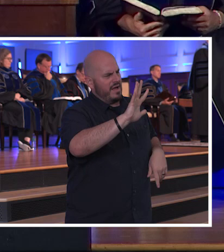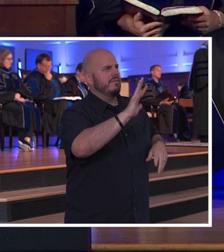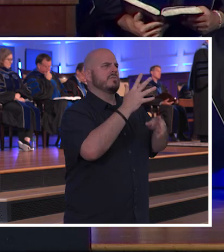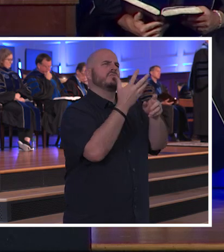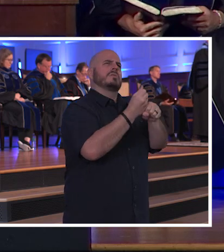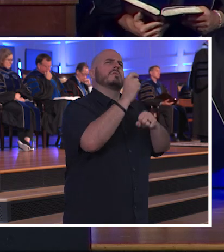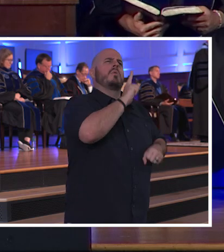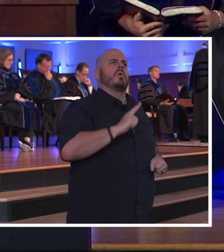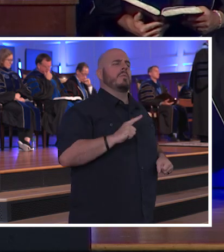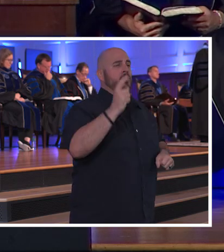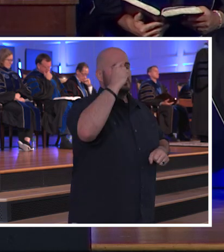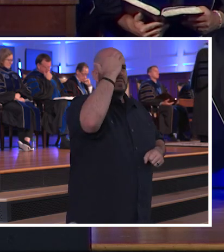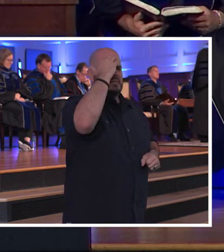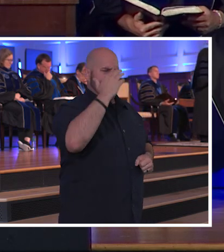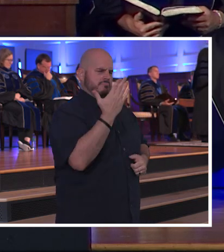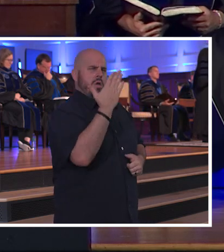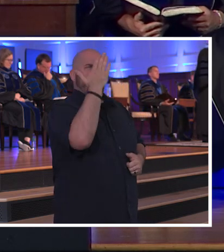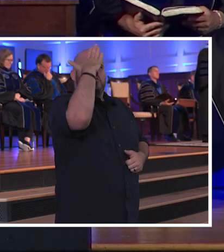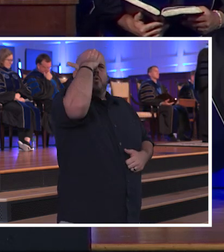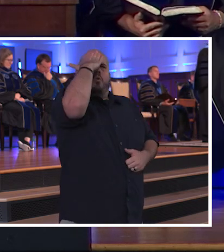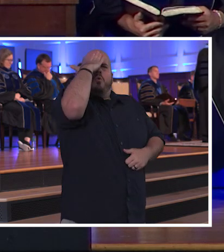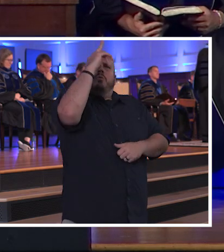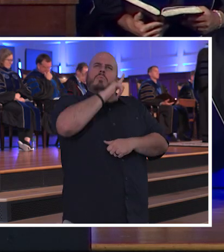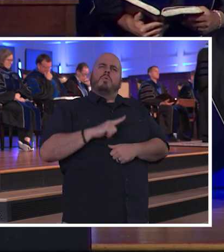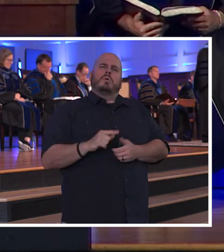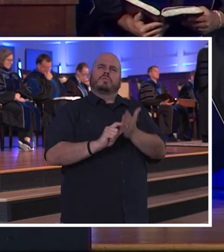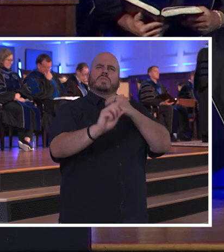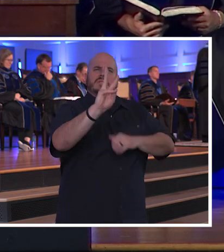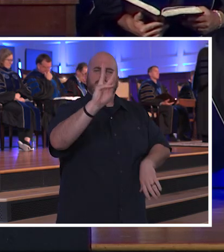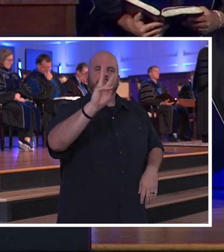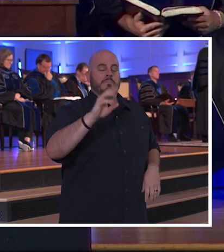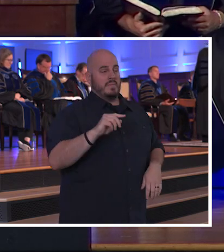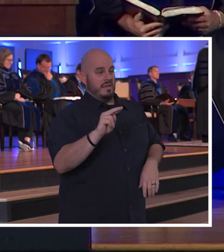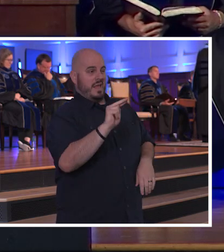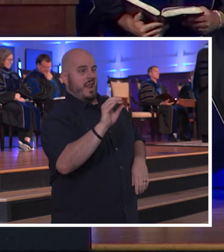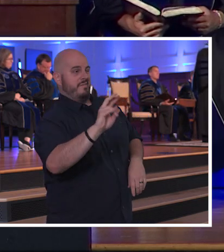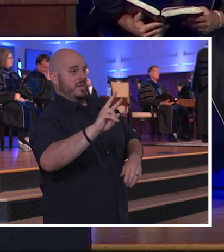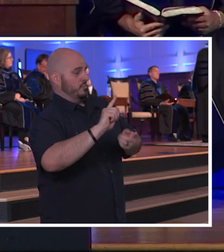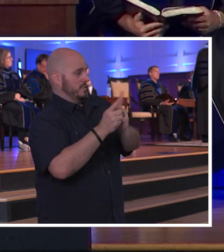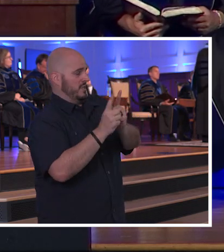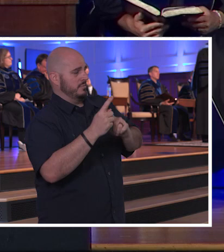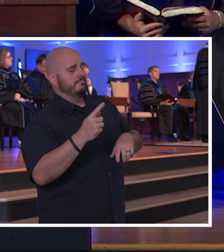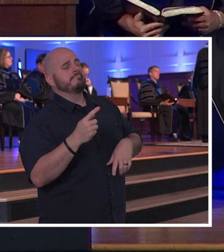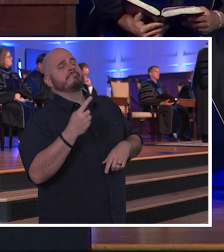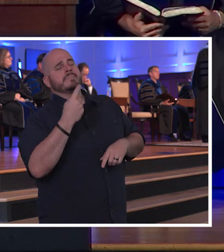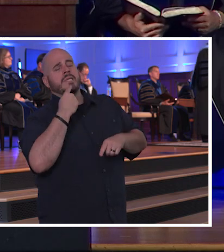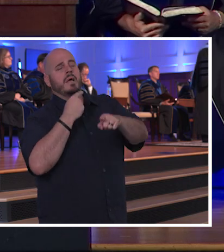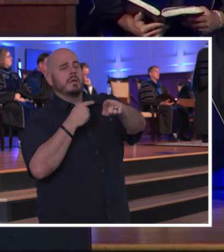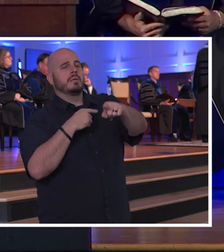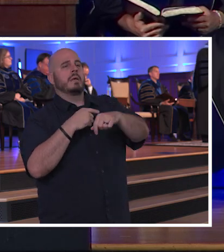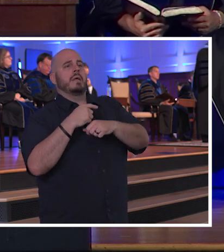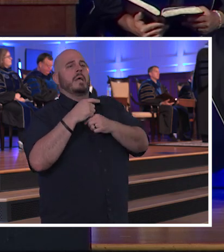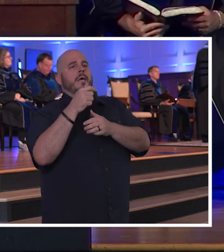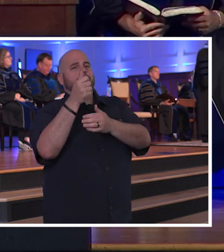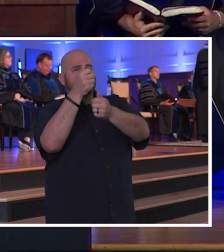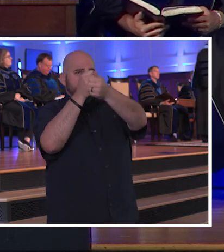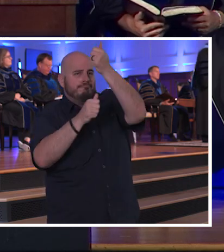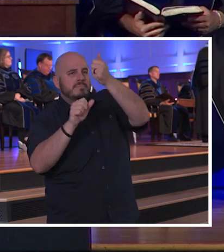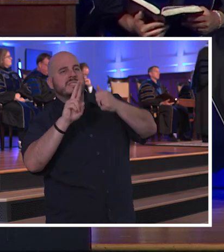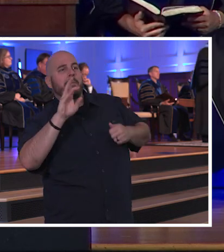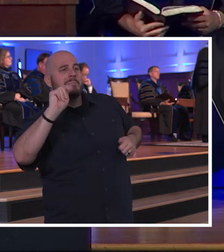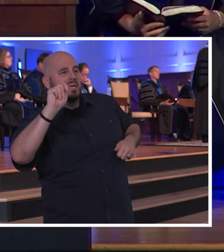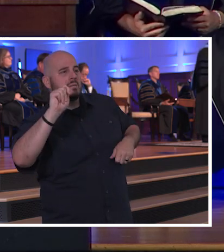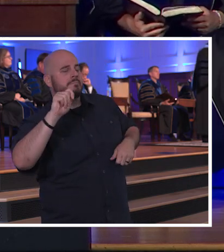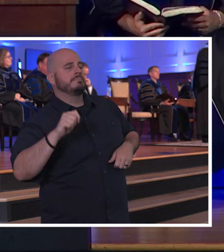the Lord, verse 6. In fact, the NIV translates verse 6 as submit to the Lord. The ESV, as I just read,